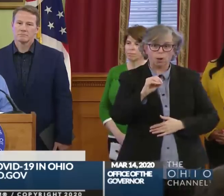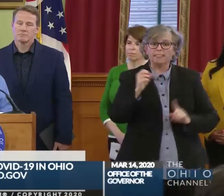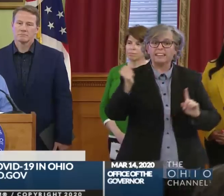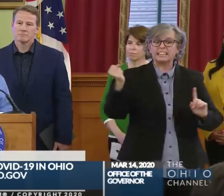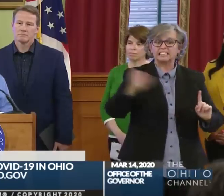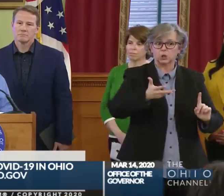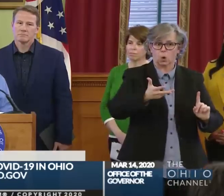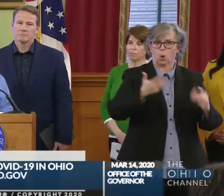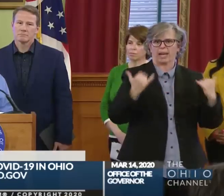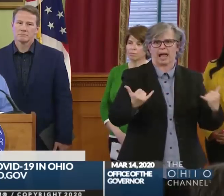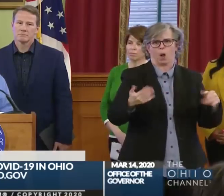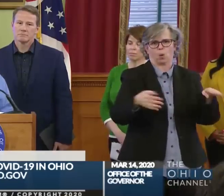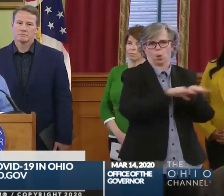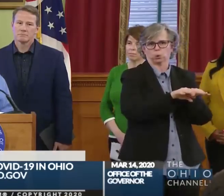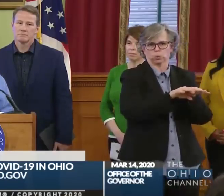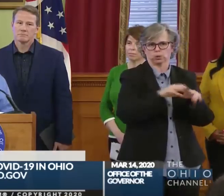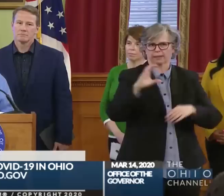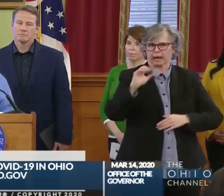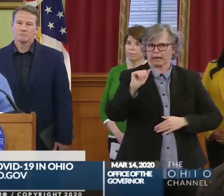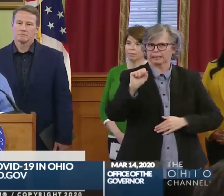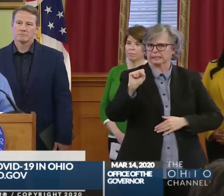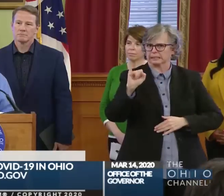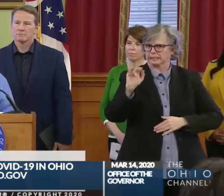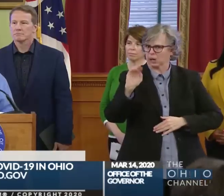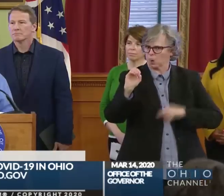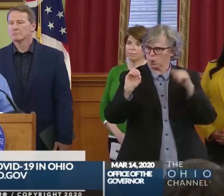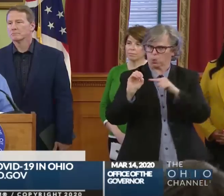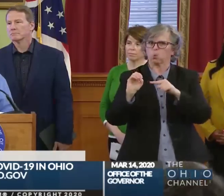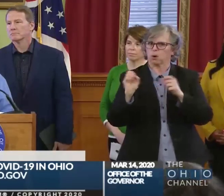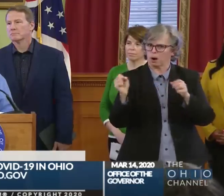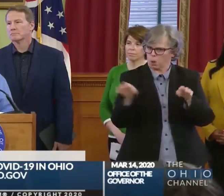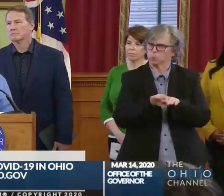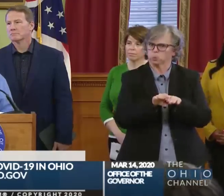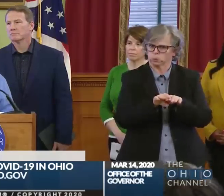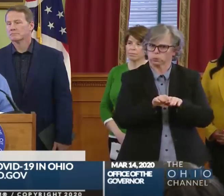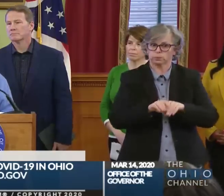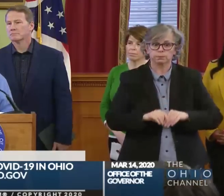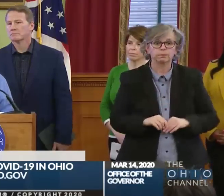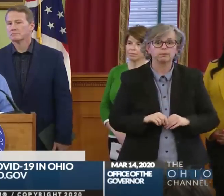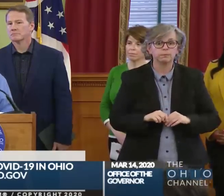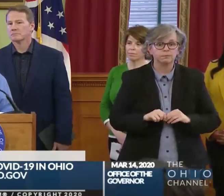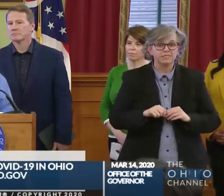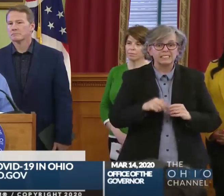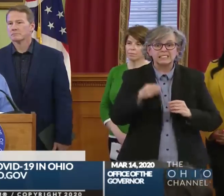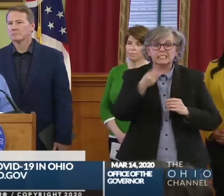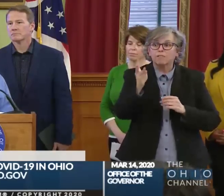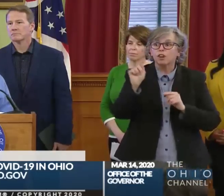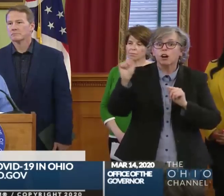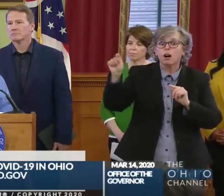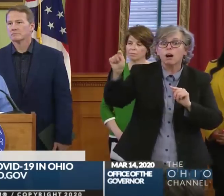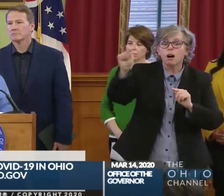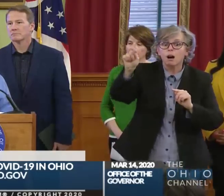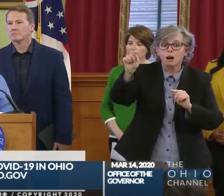closed, but the horses on several of the racinos are running. So